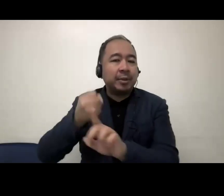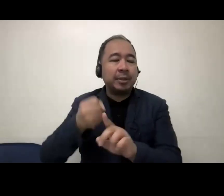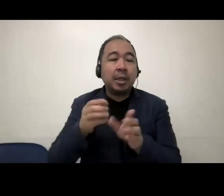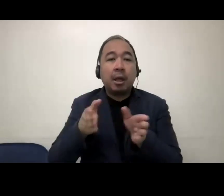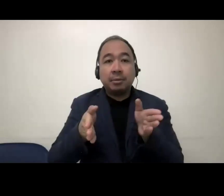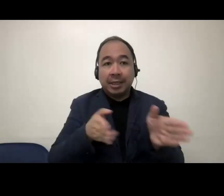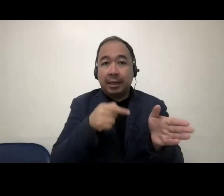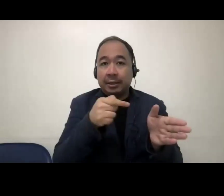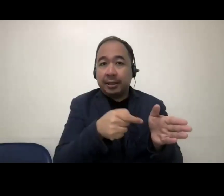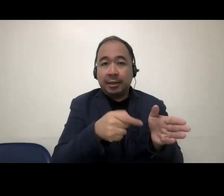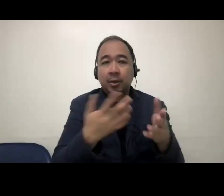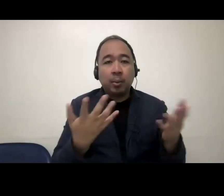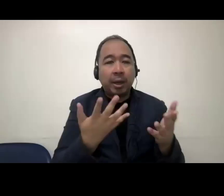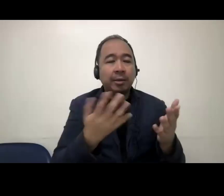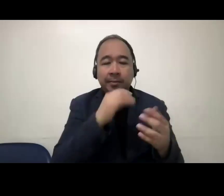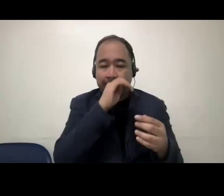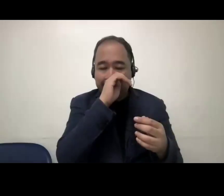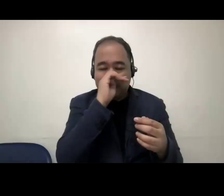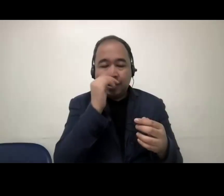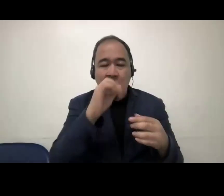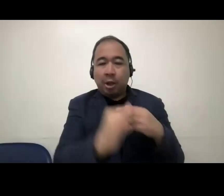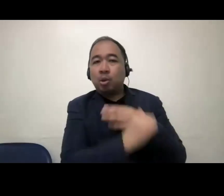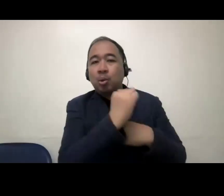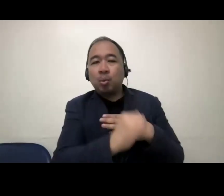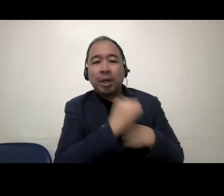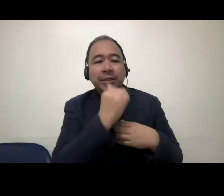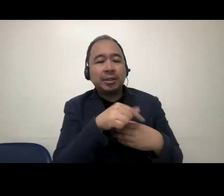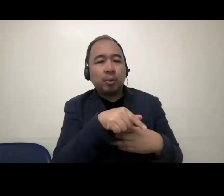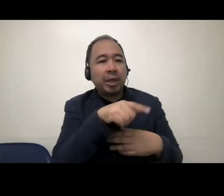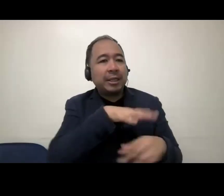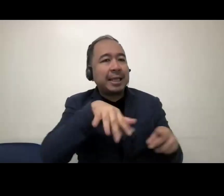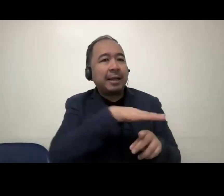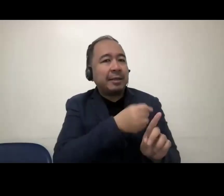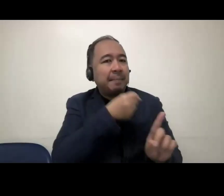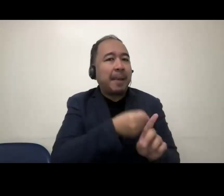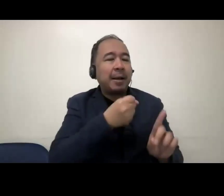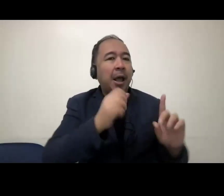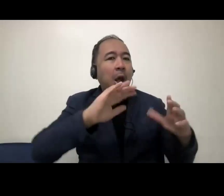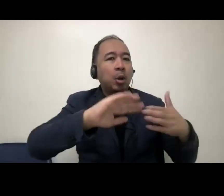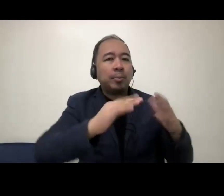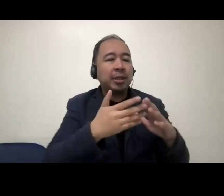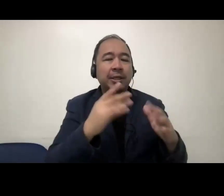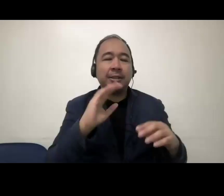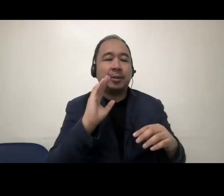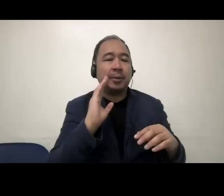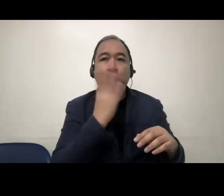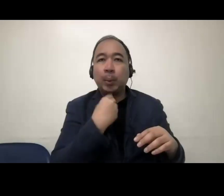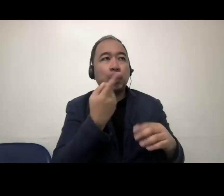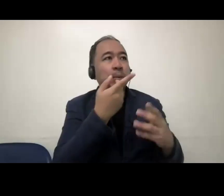of threats, to the affected community, so involving the law enforcing agencies and